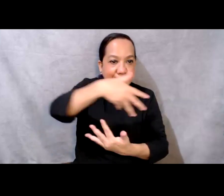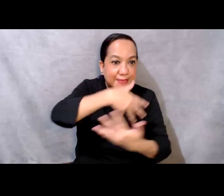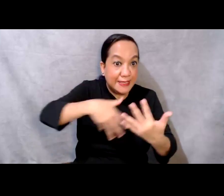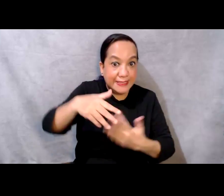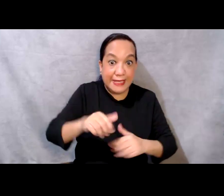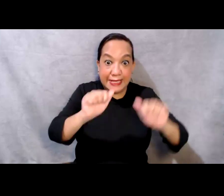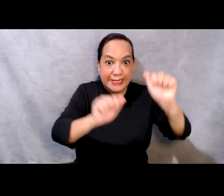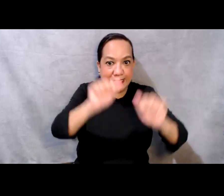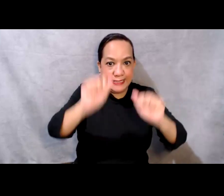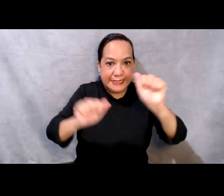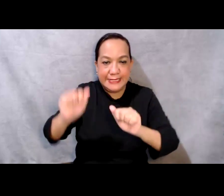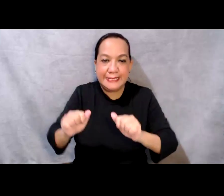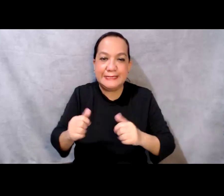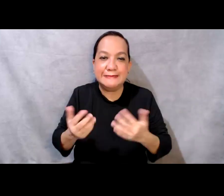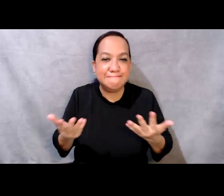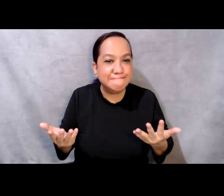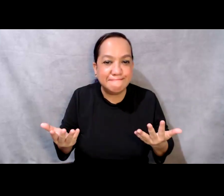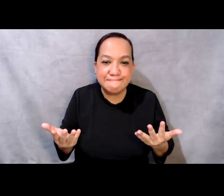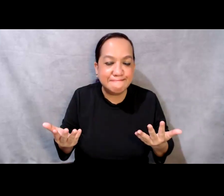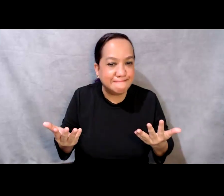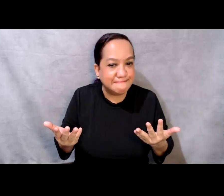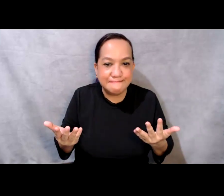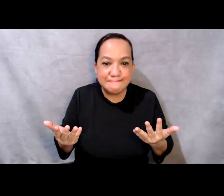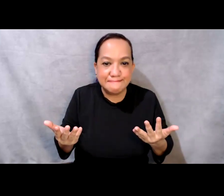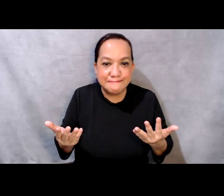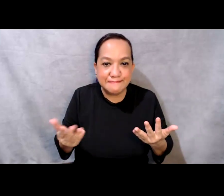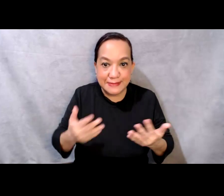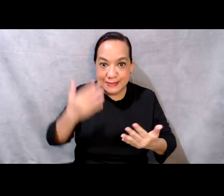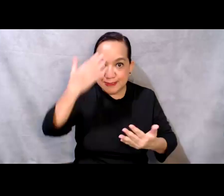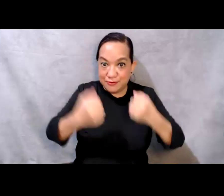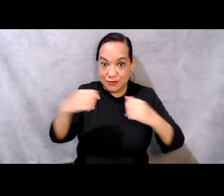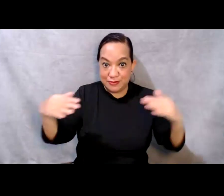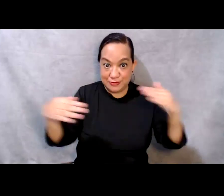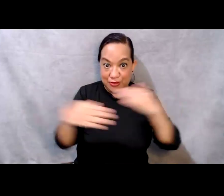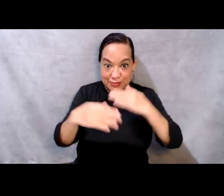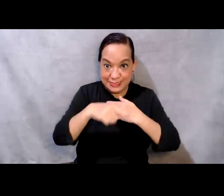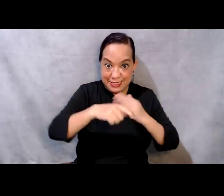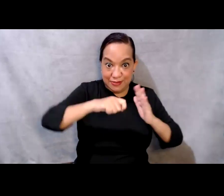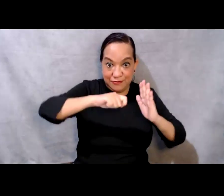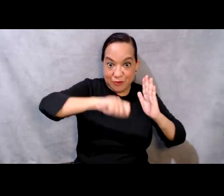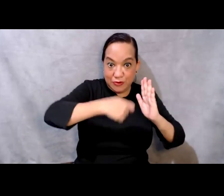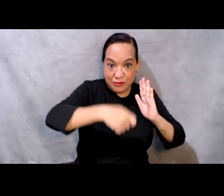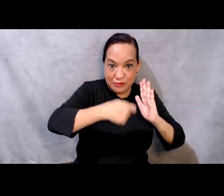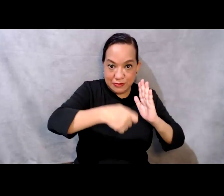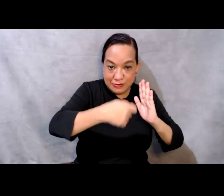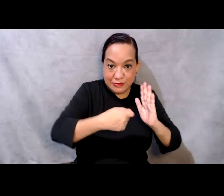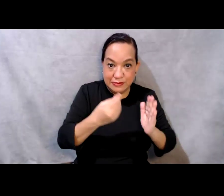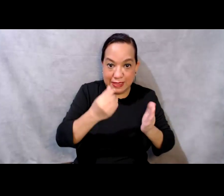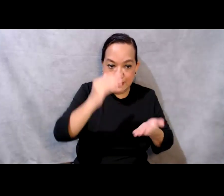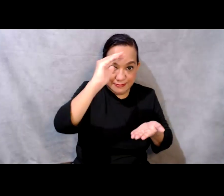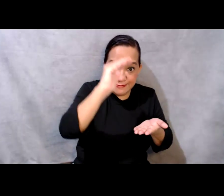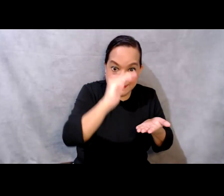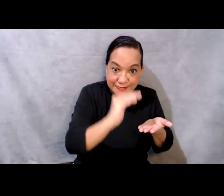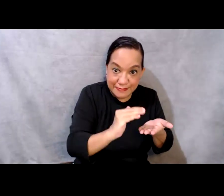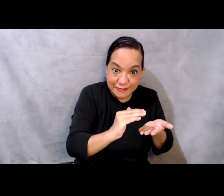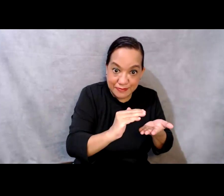road rehabilitation project, there would be minimal impacts on the communities. And we actually found